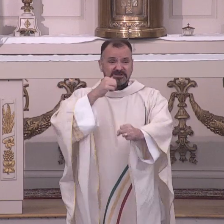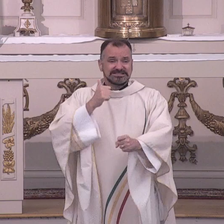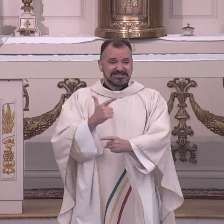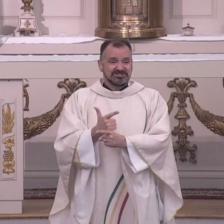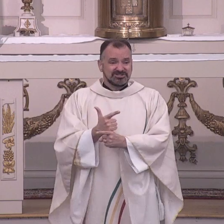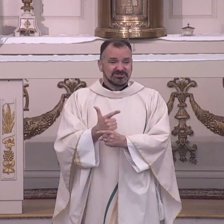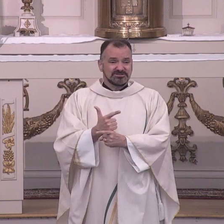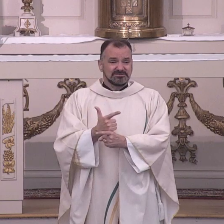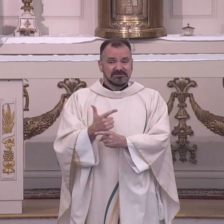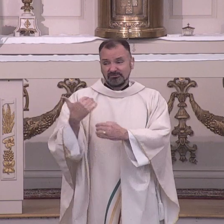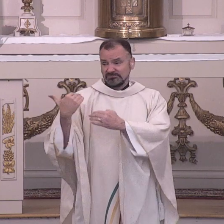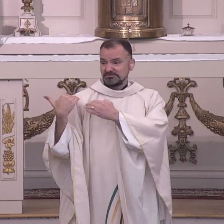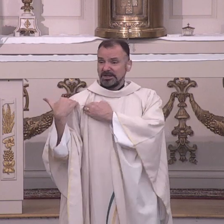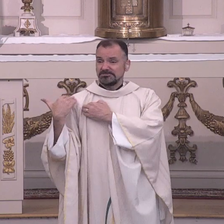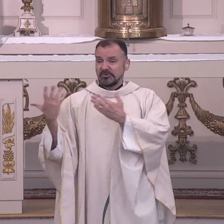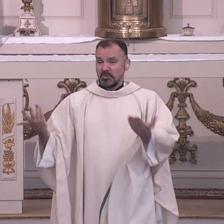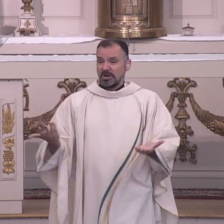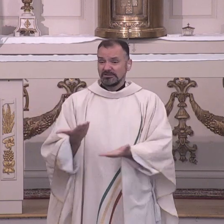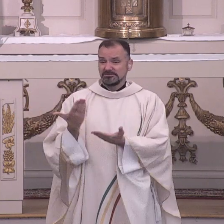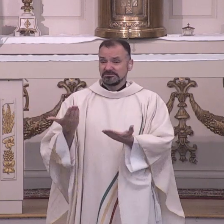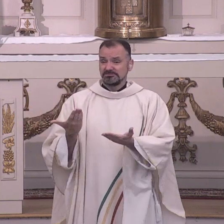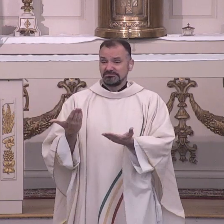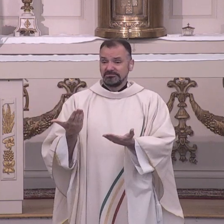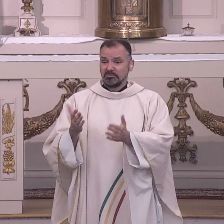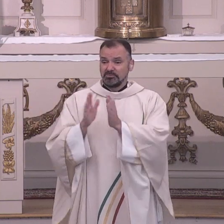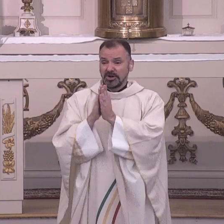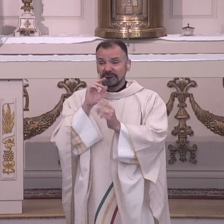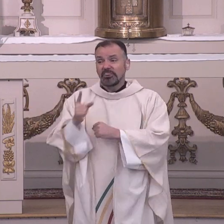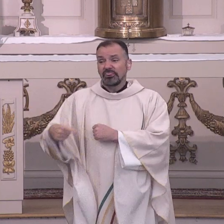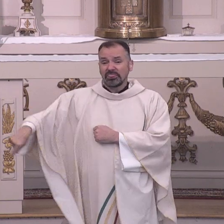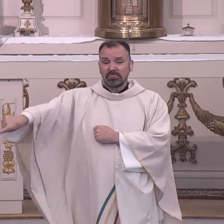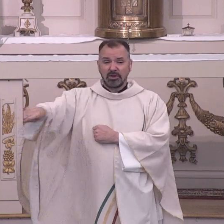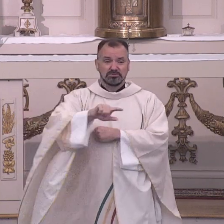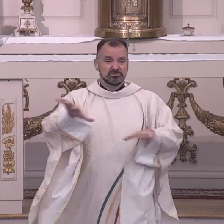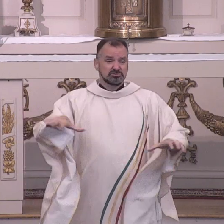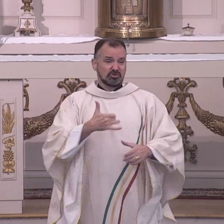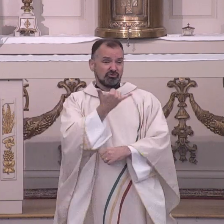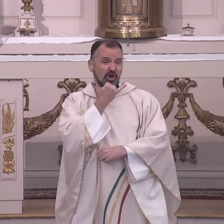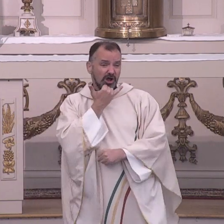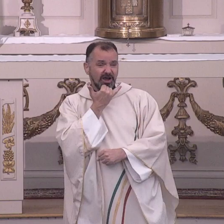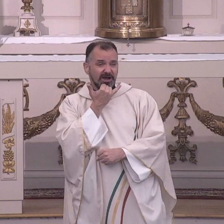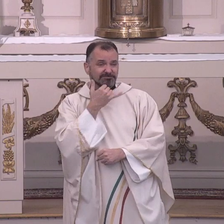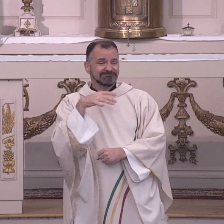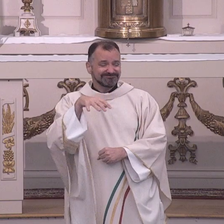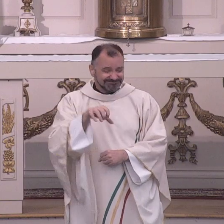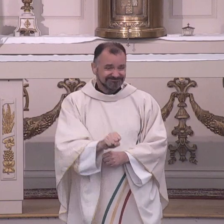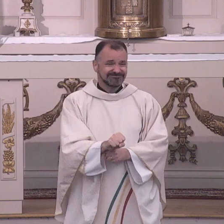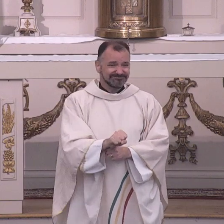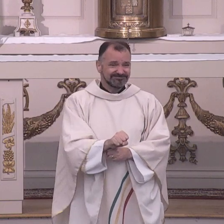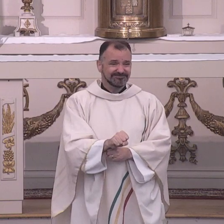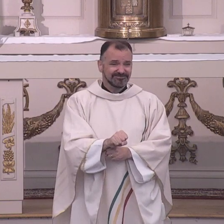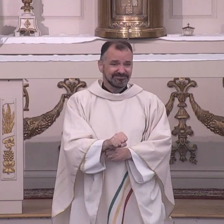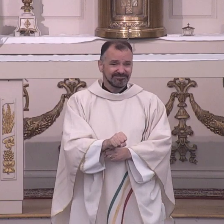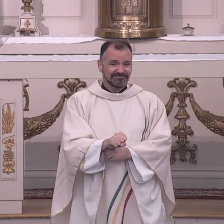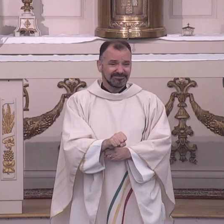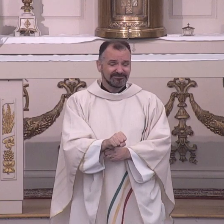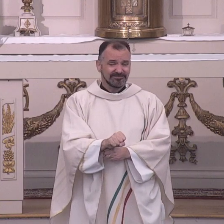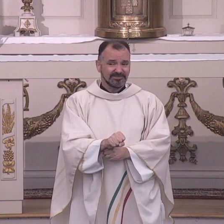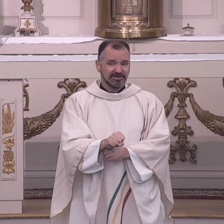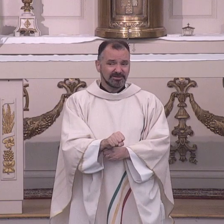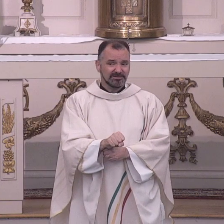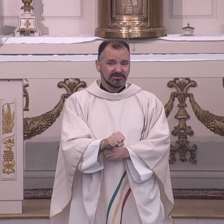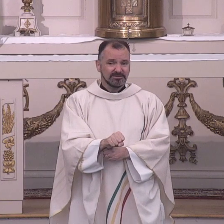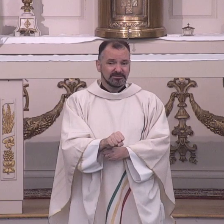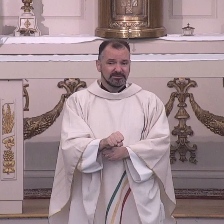reconciled, that they would stop doing what they were doing. And so I prayed for that person. And we do need to do that. We need to pray